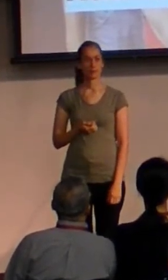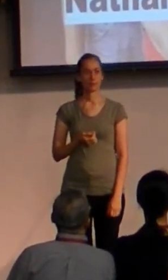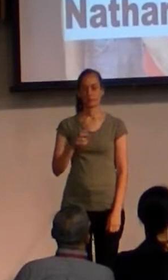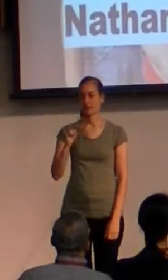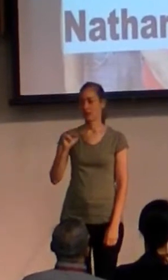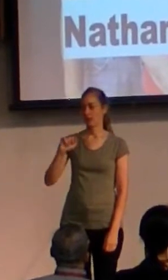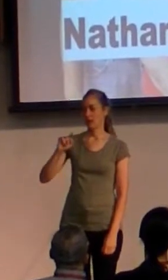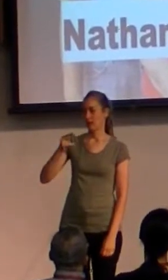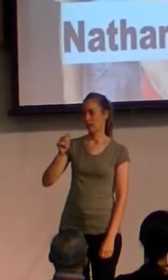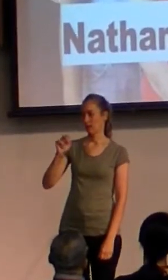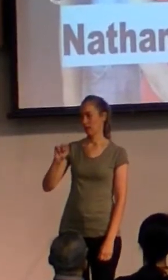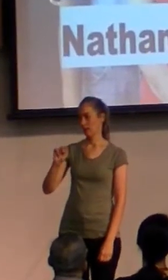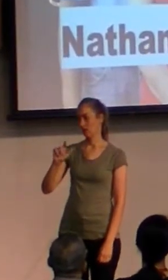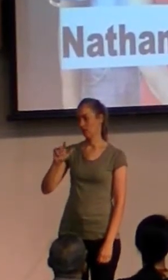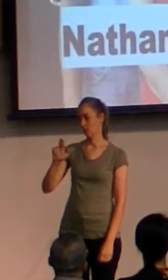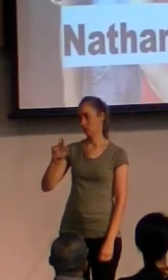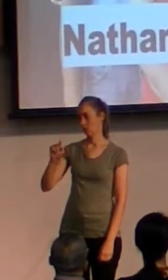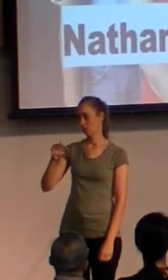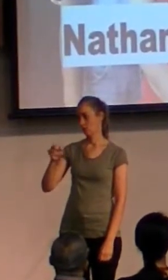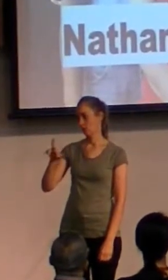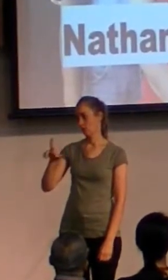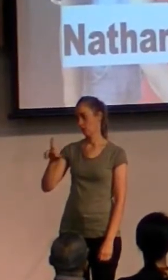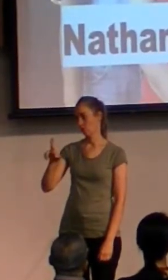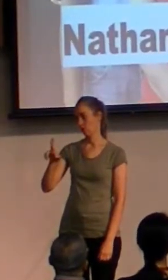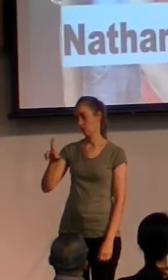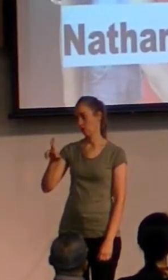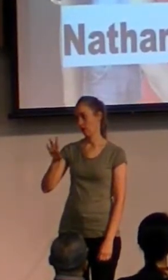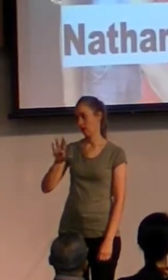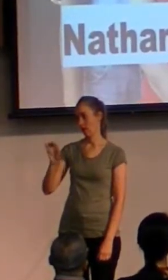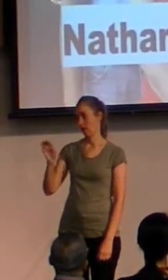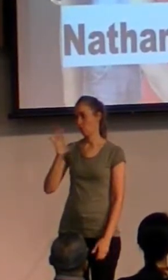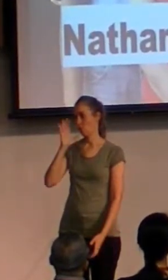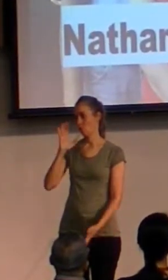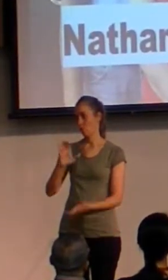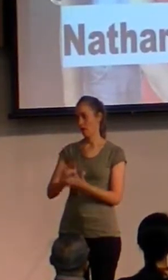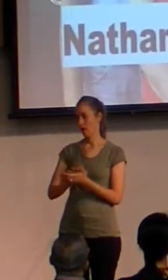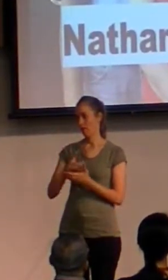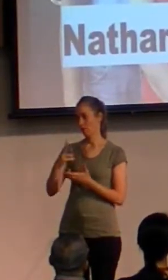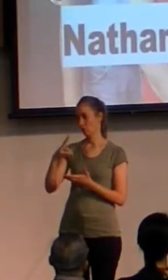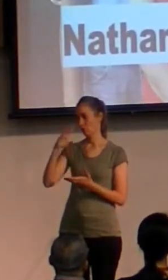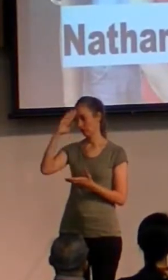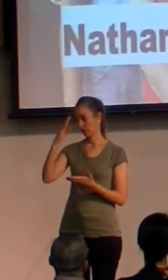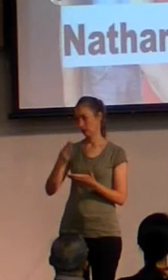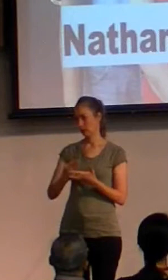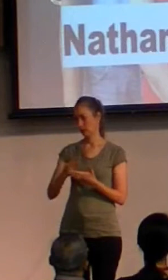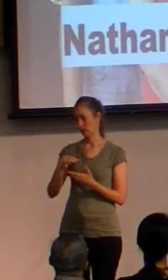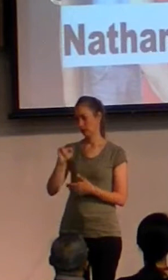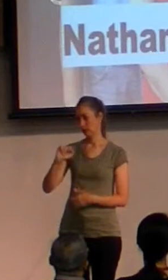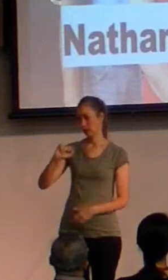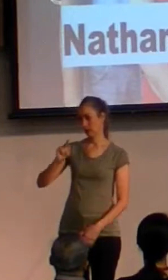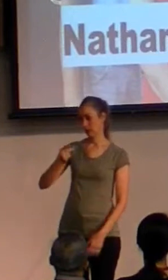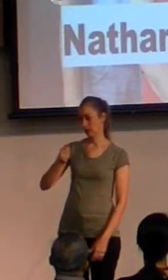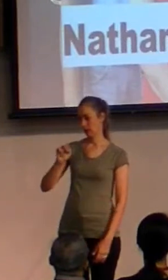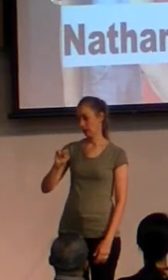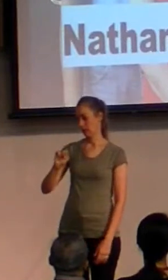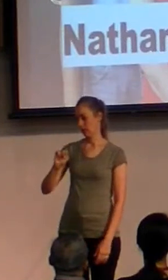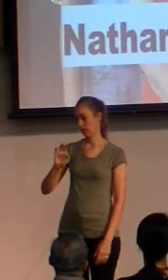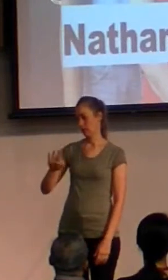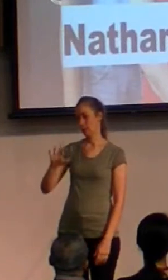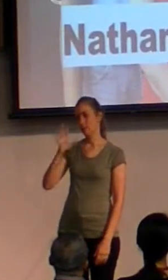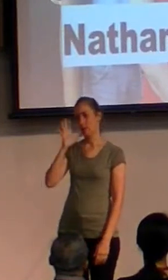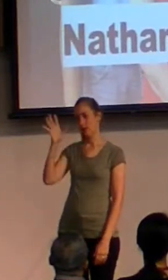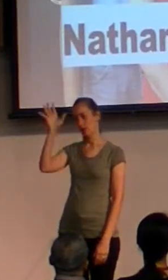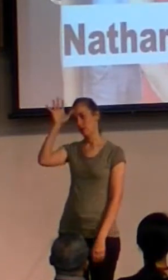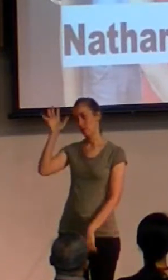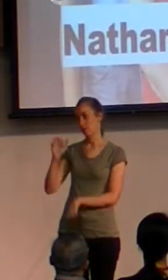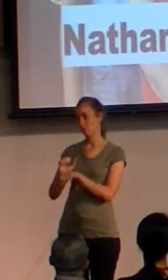Nathan Luther on the left there and his wife, their two sons in the back, and then Nathan's parents have been working